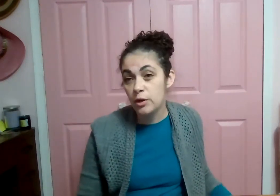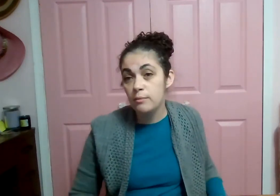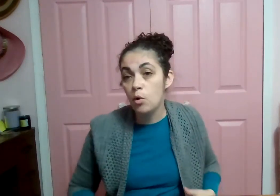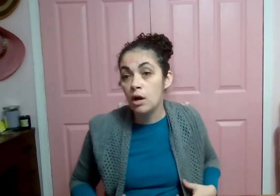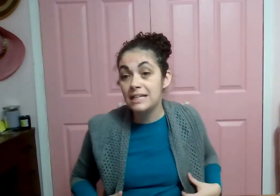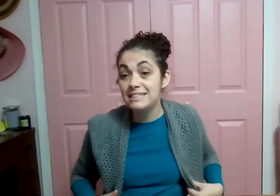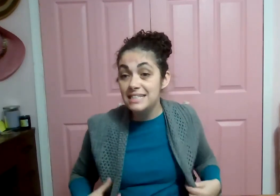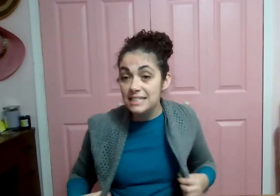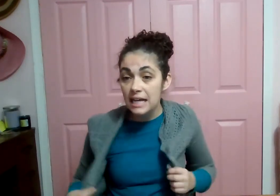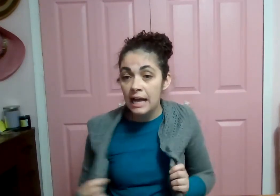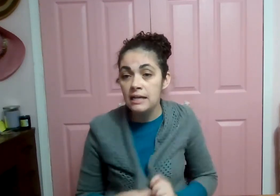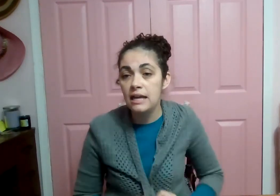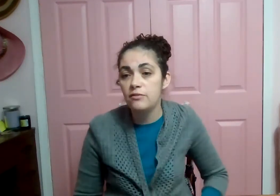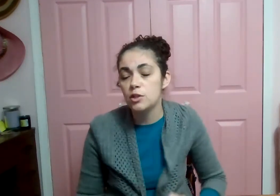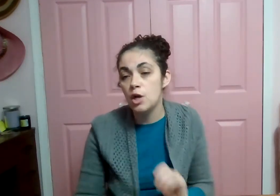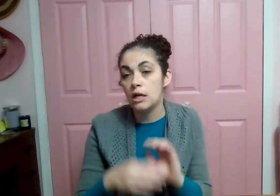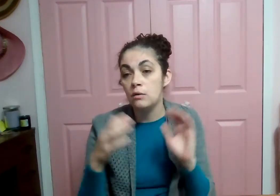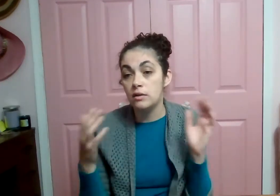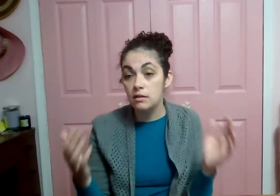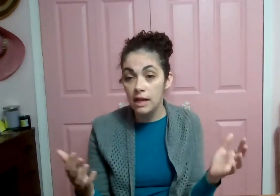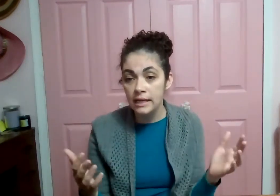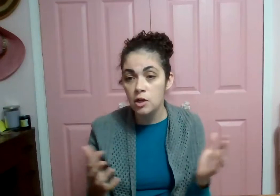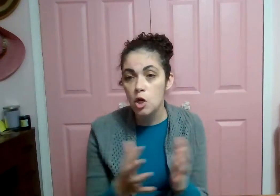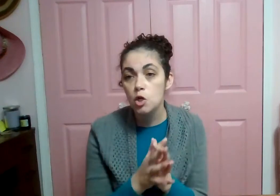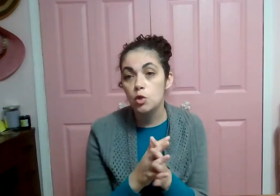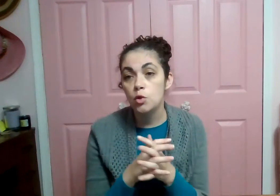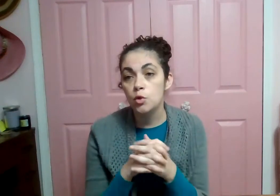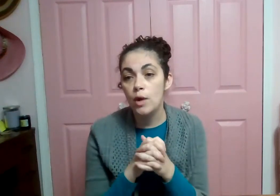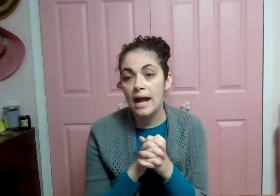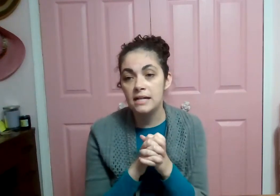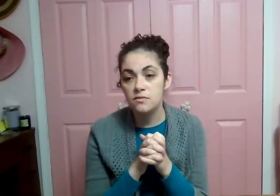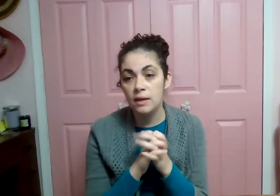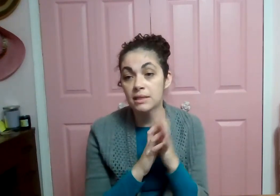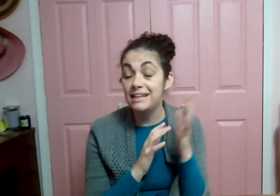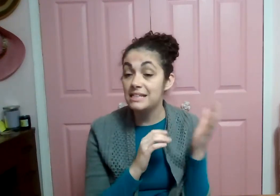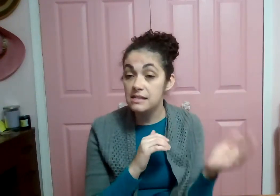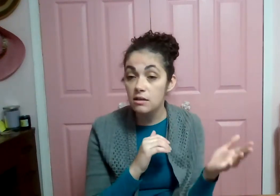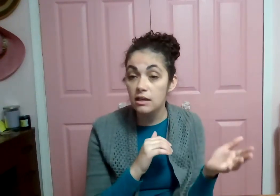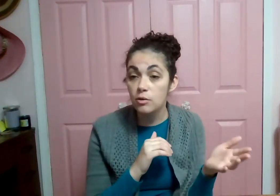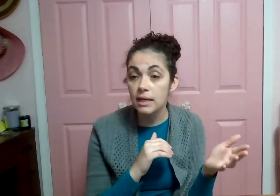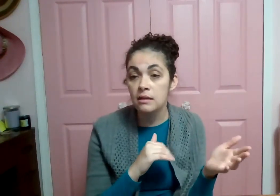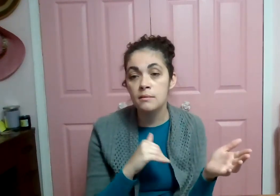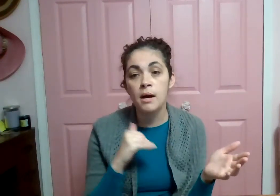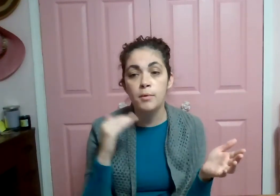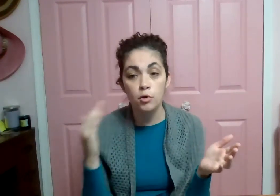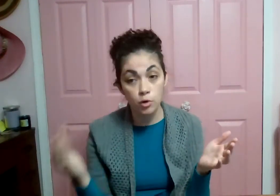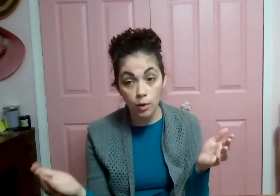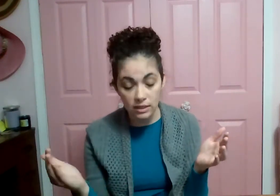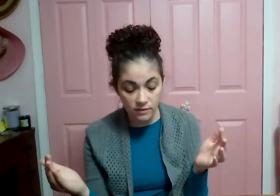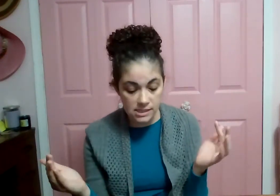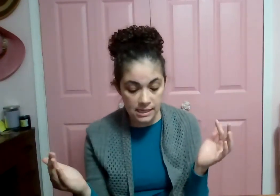figuring more on a DDN if you're talking with a client who has family that is either picking them up or they're going to visit,